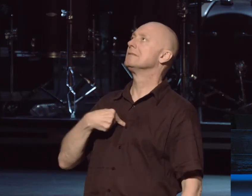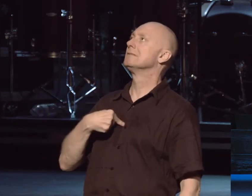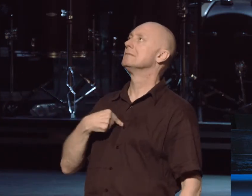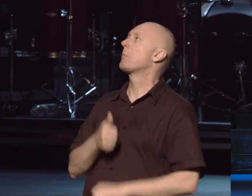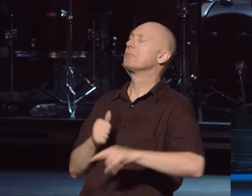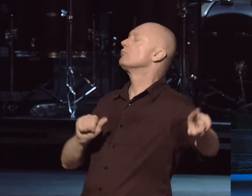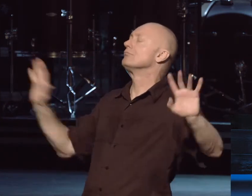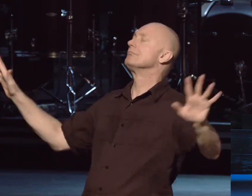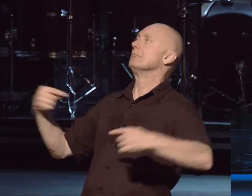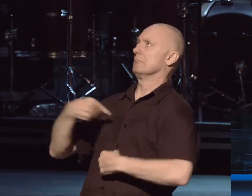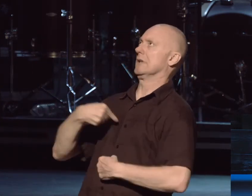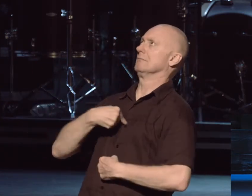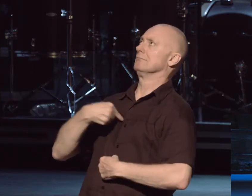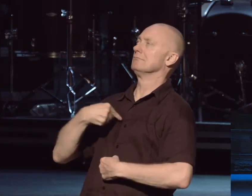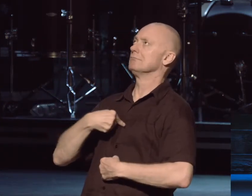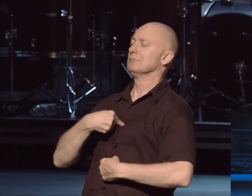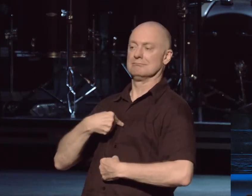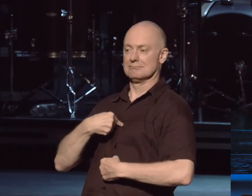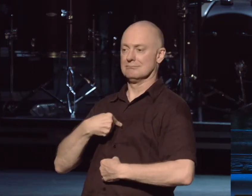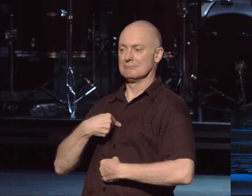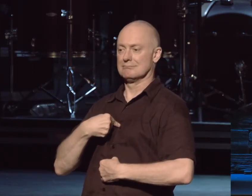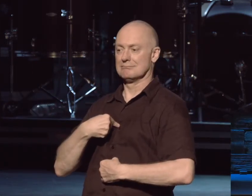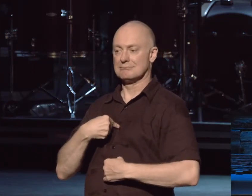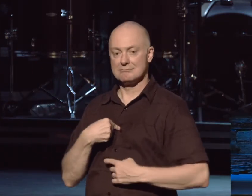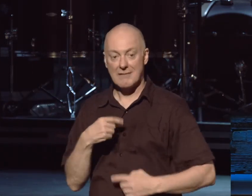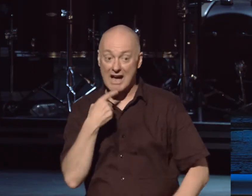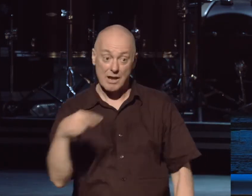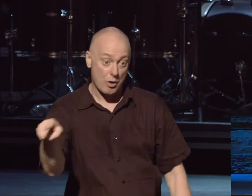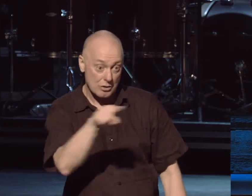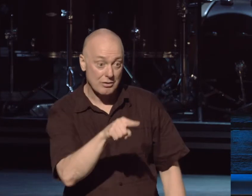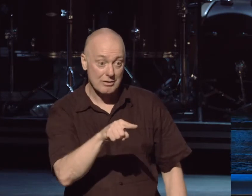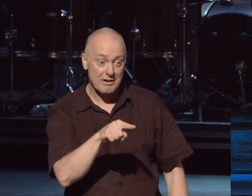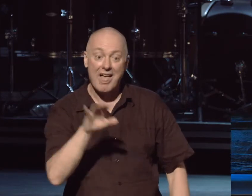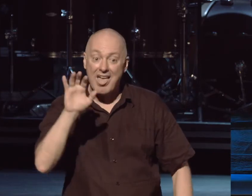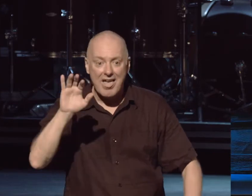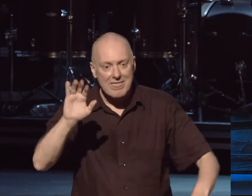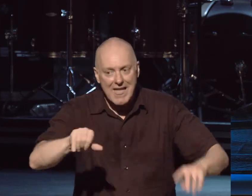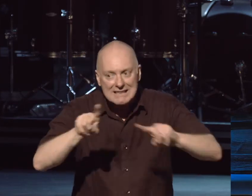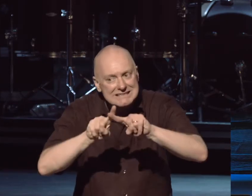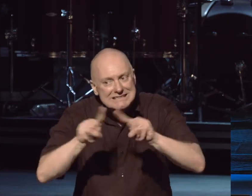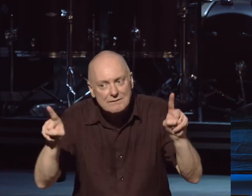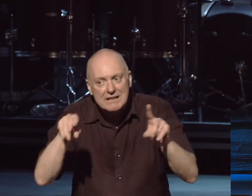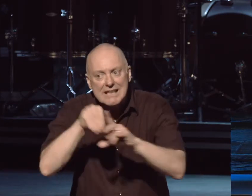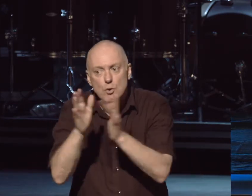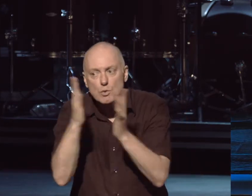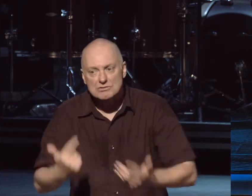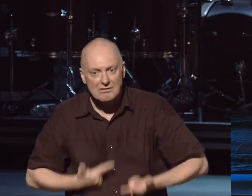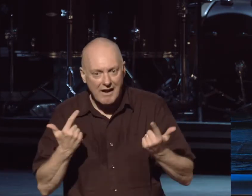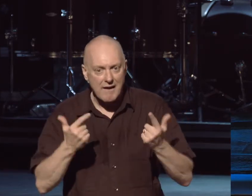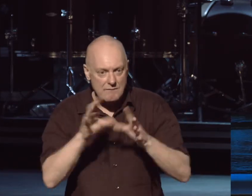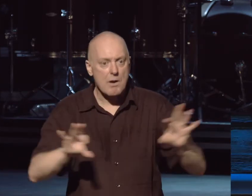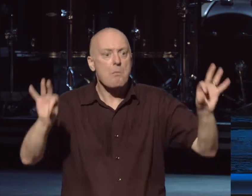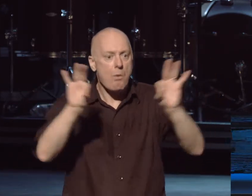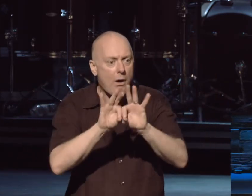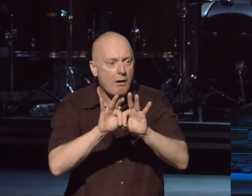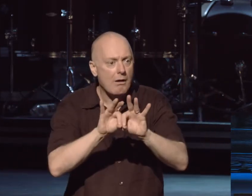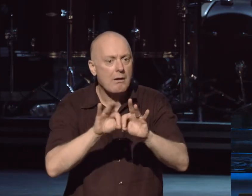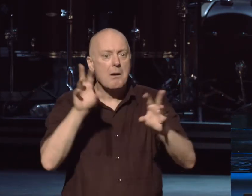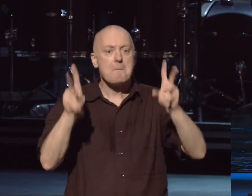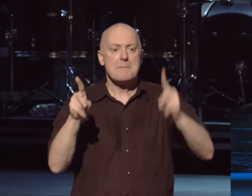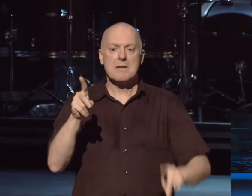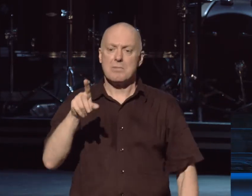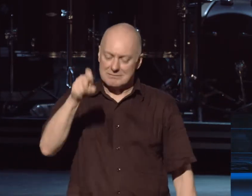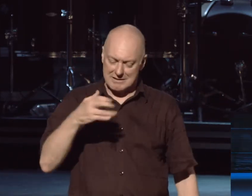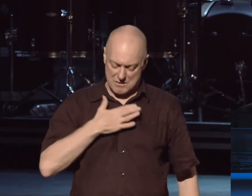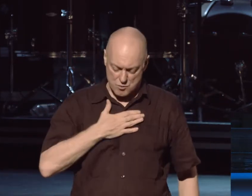It just owns its own sin. And I'm telling you, loved ones, this is a difference maker in the Christian life. For people who are willing in their humility